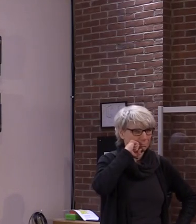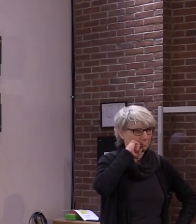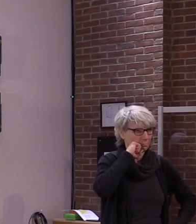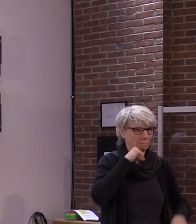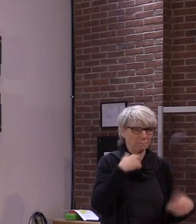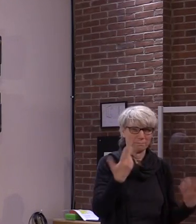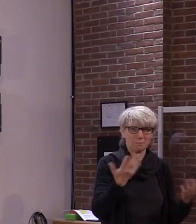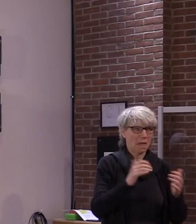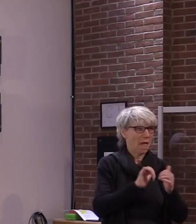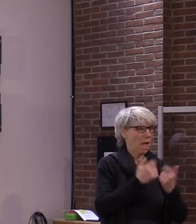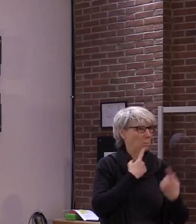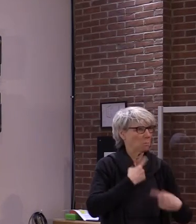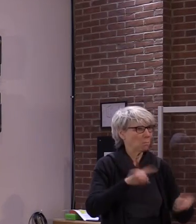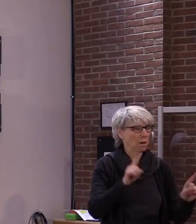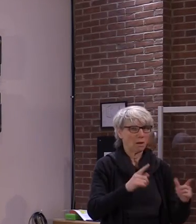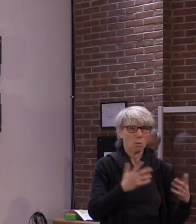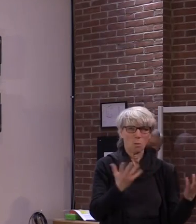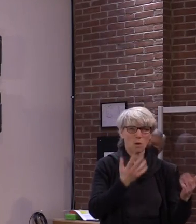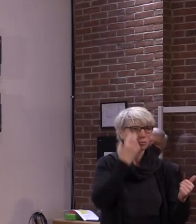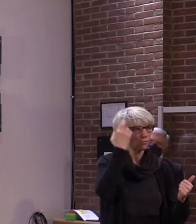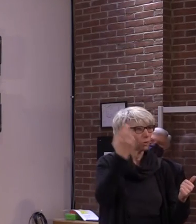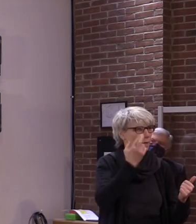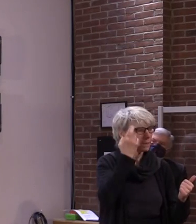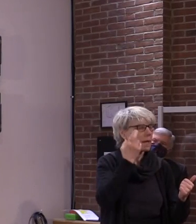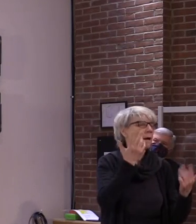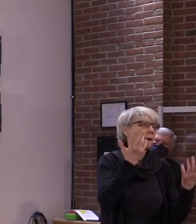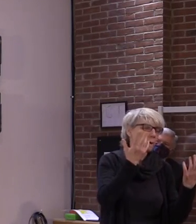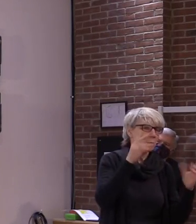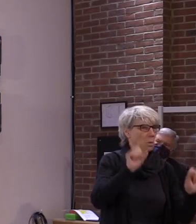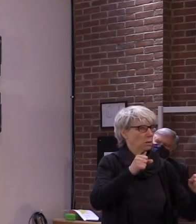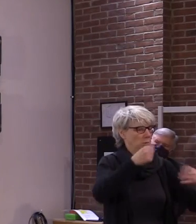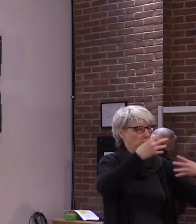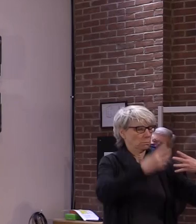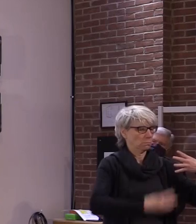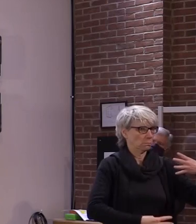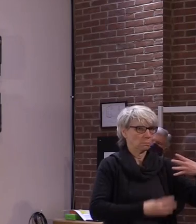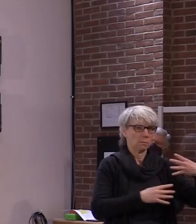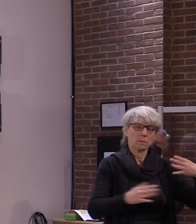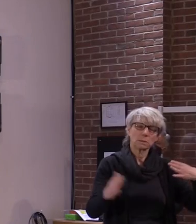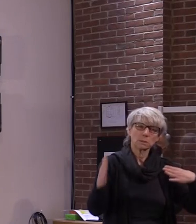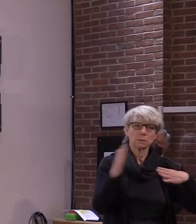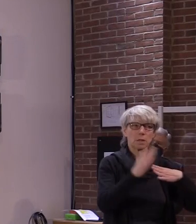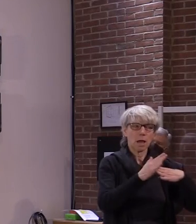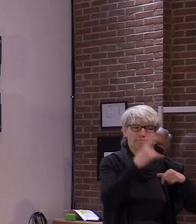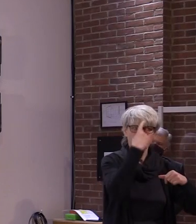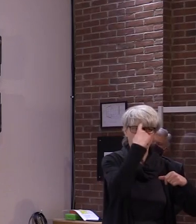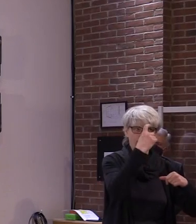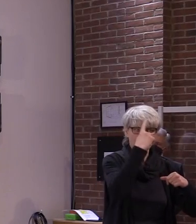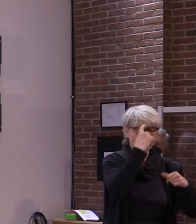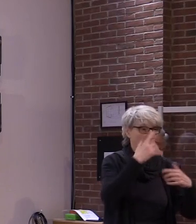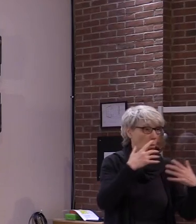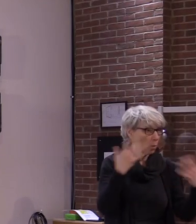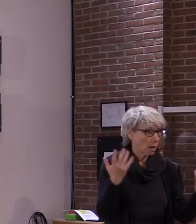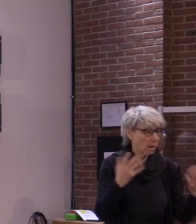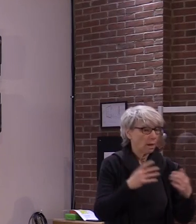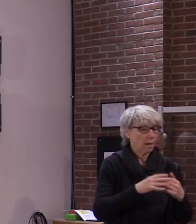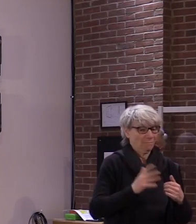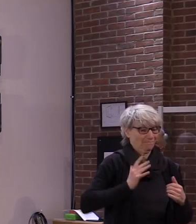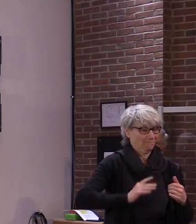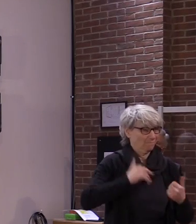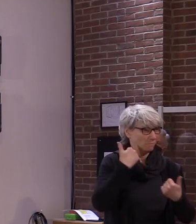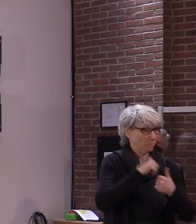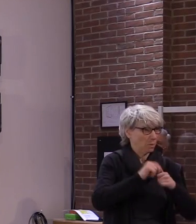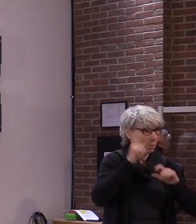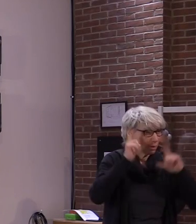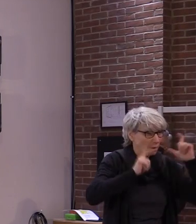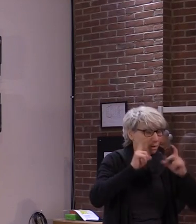Probably the leading contender for why that's occurring is the fact that between Halloween,